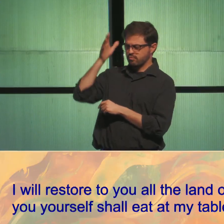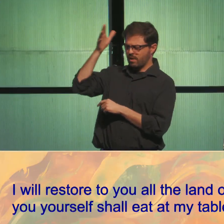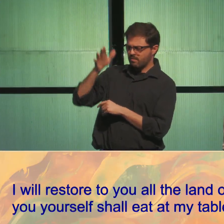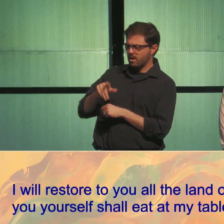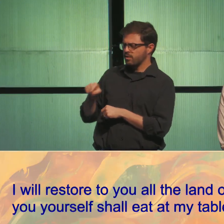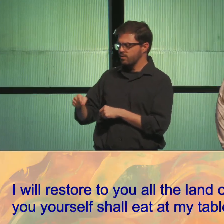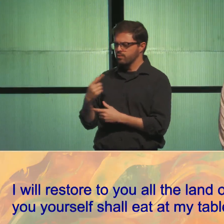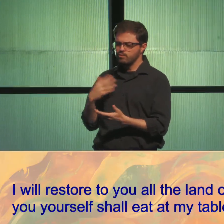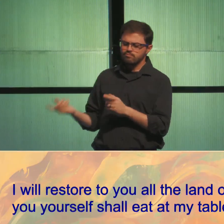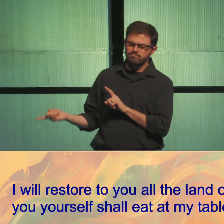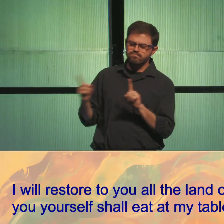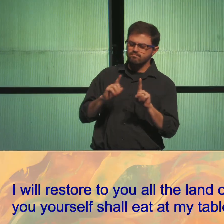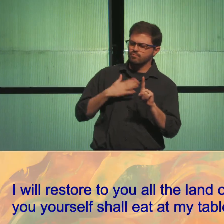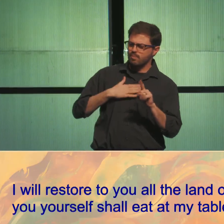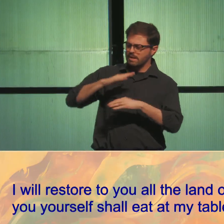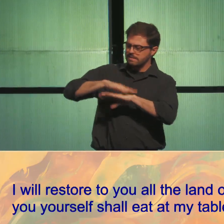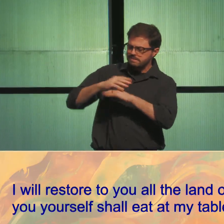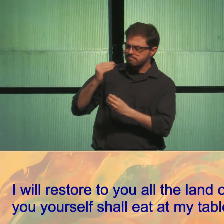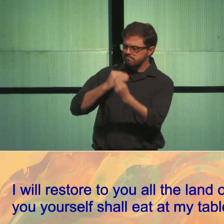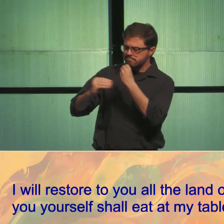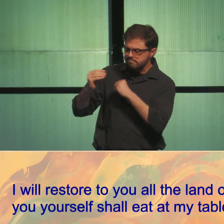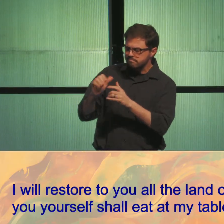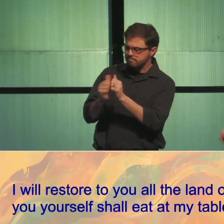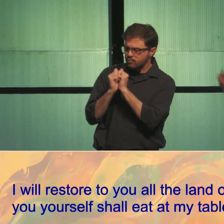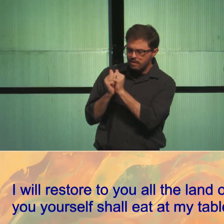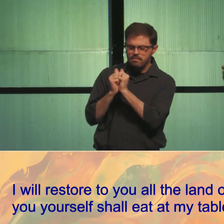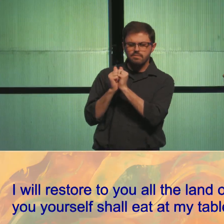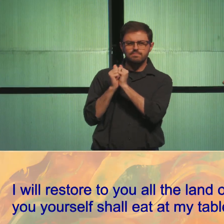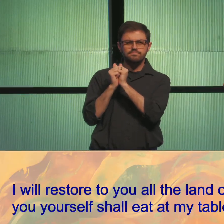yourself will eat at my table.